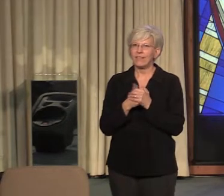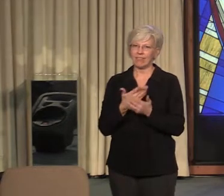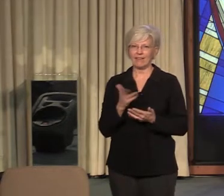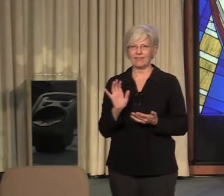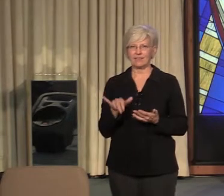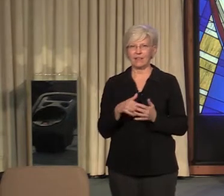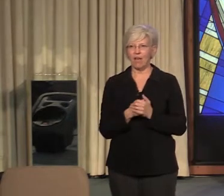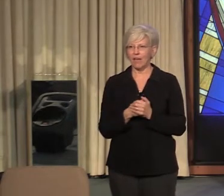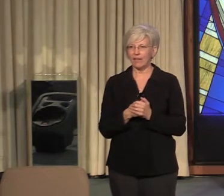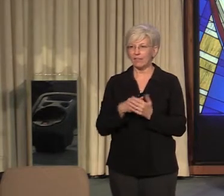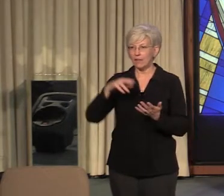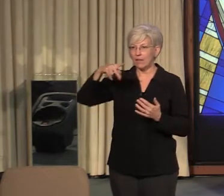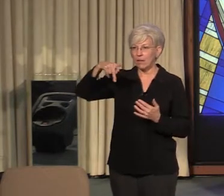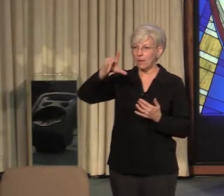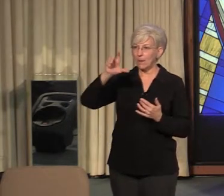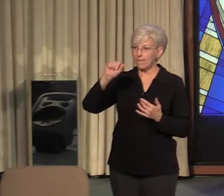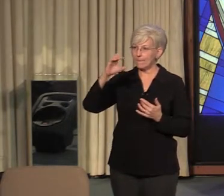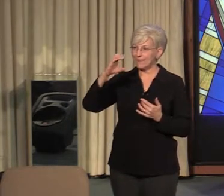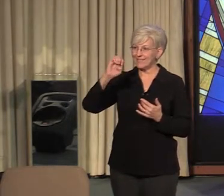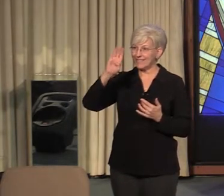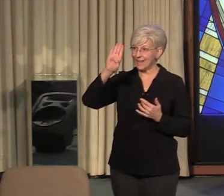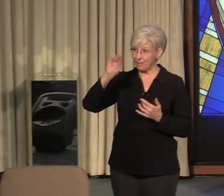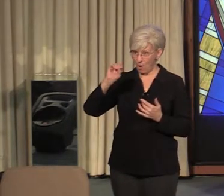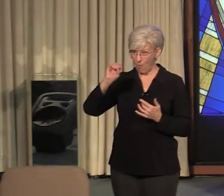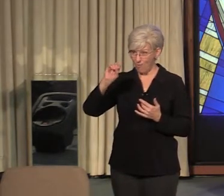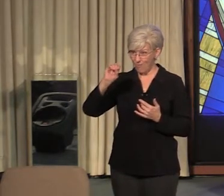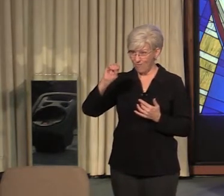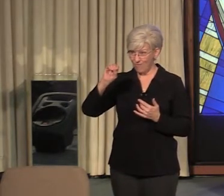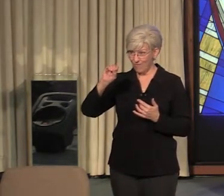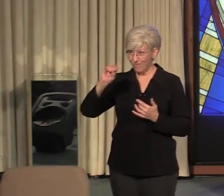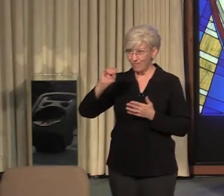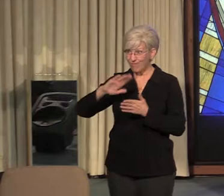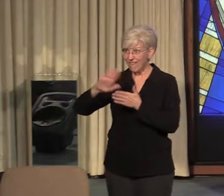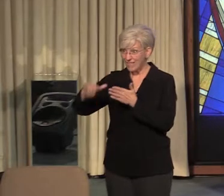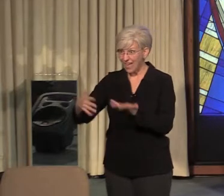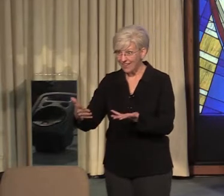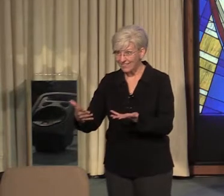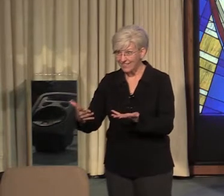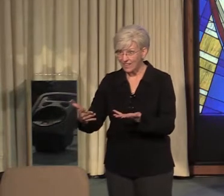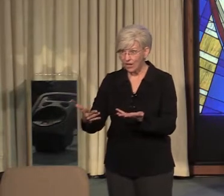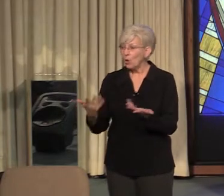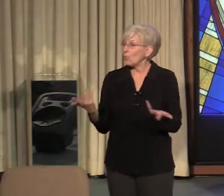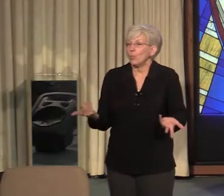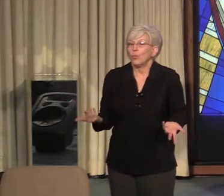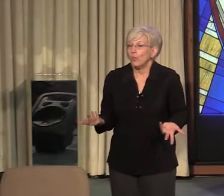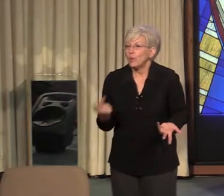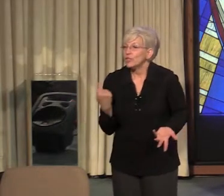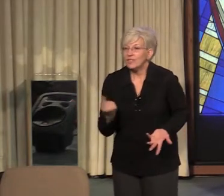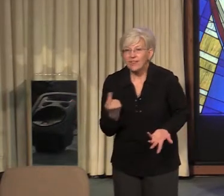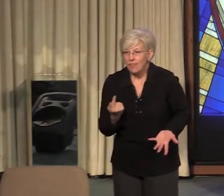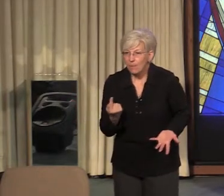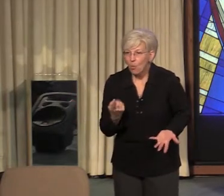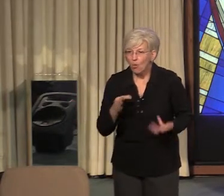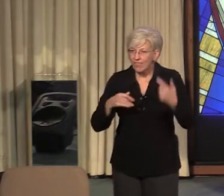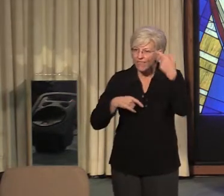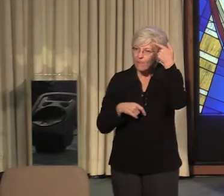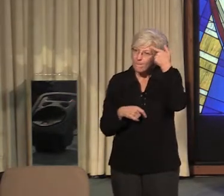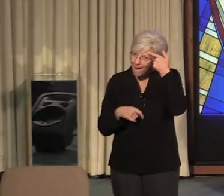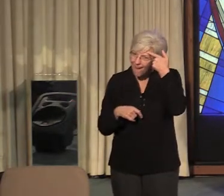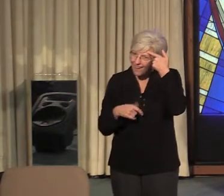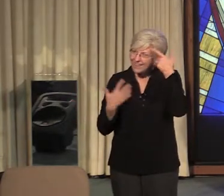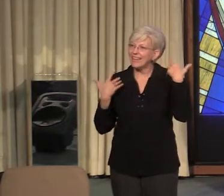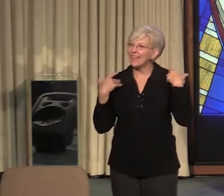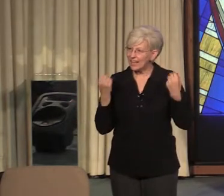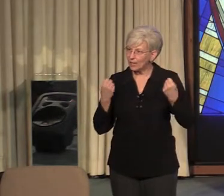things like the placebo effect, right? Which is nothing more than the mind healing